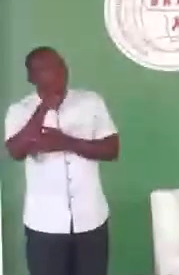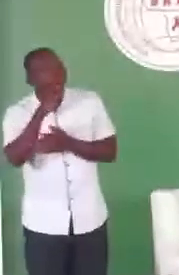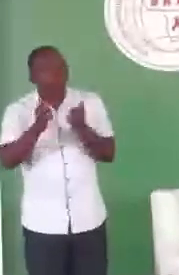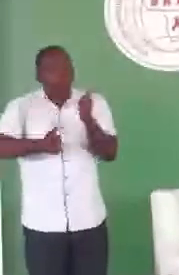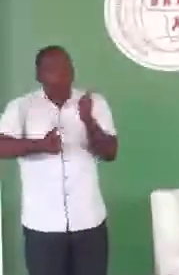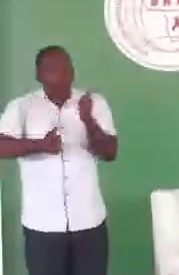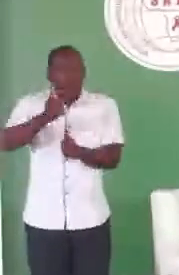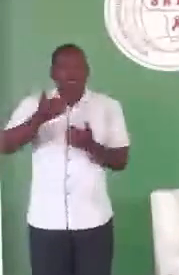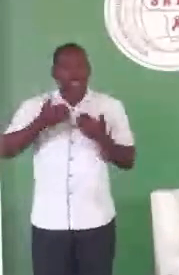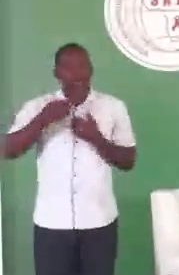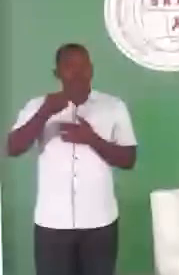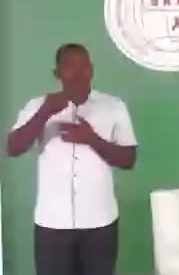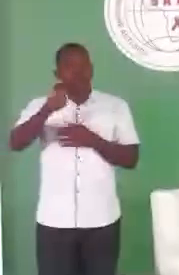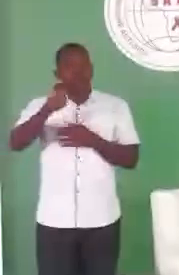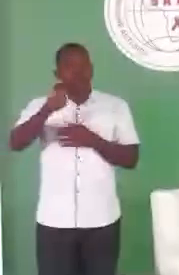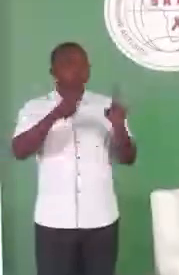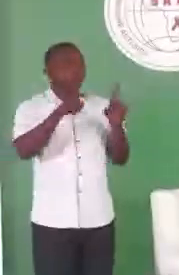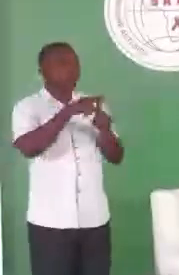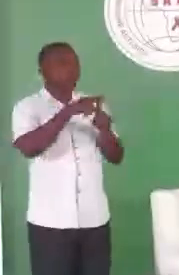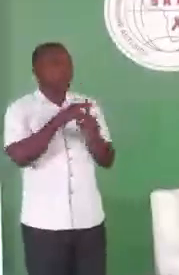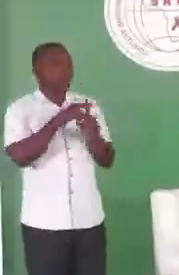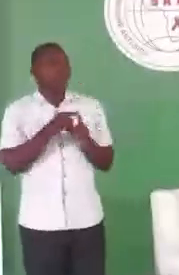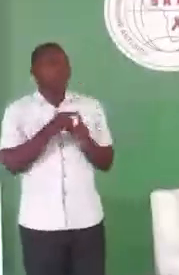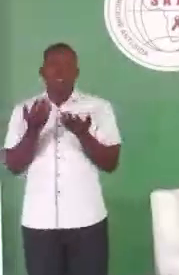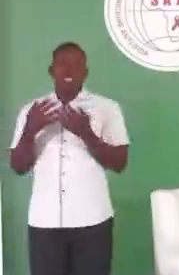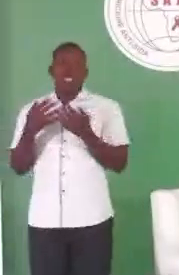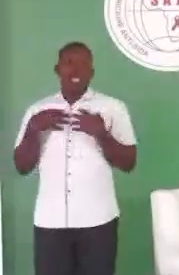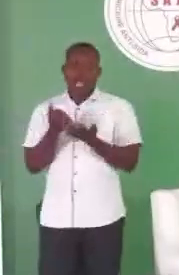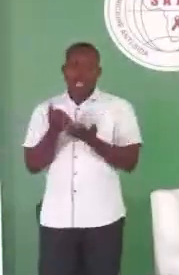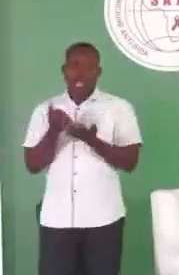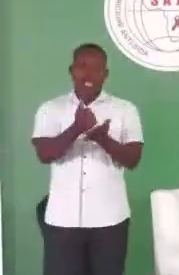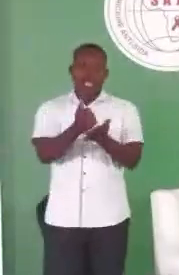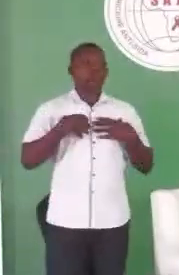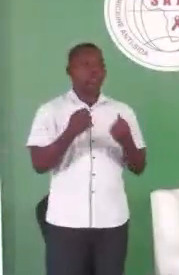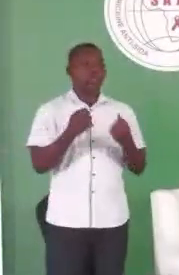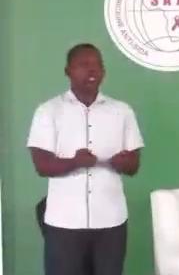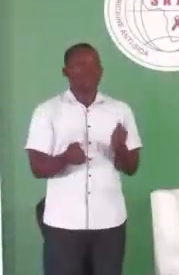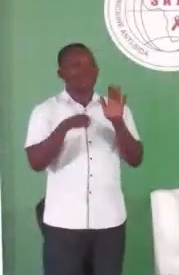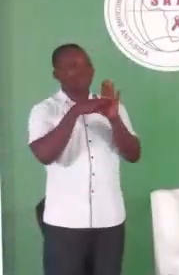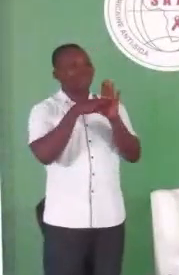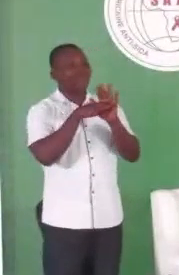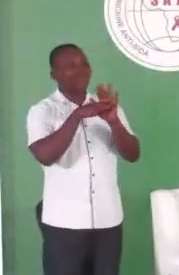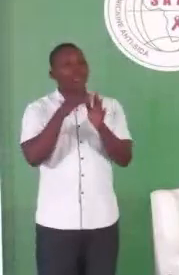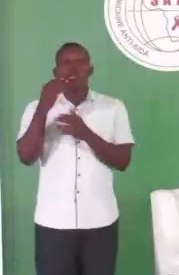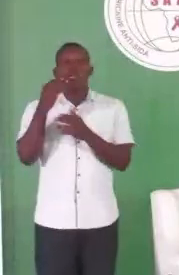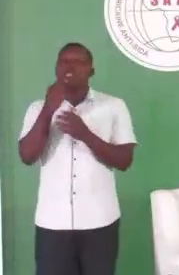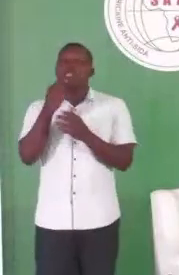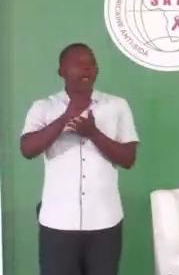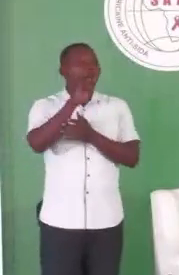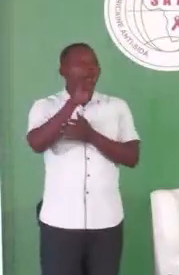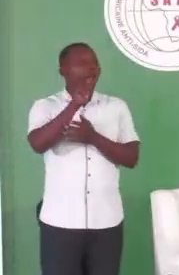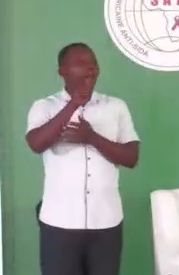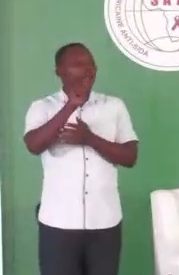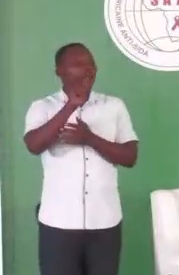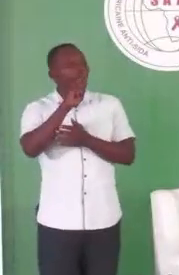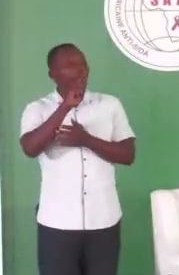positive. This also strengthens prevention. And I must say that Malawi is also the first country in our region that has embarked on